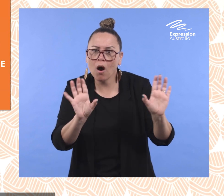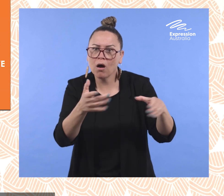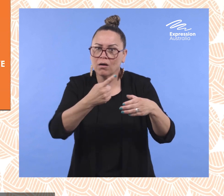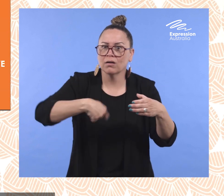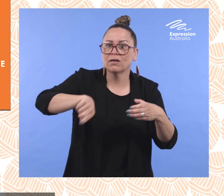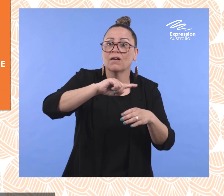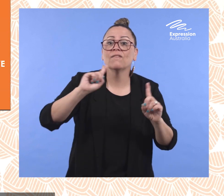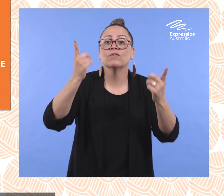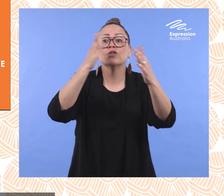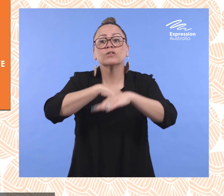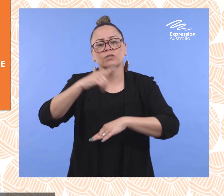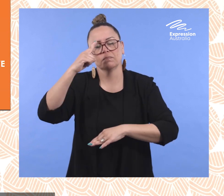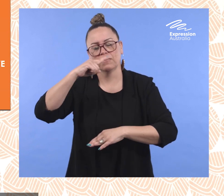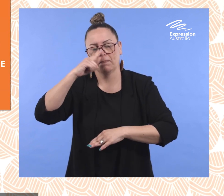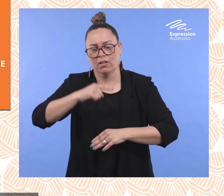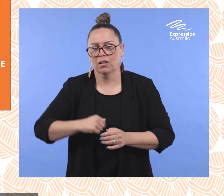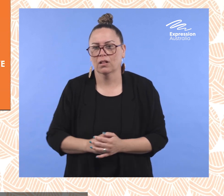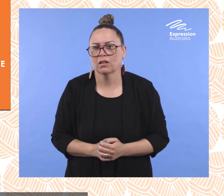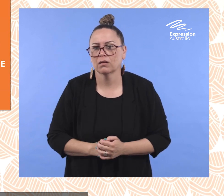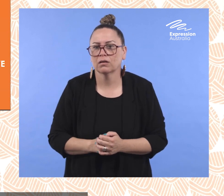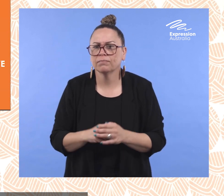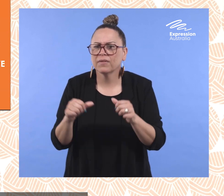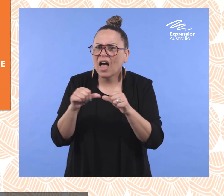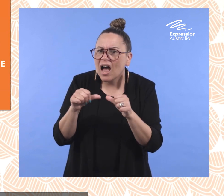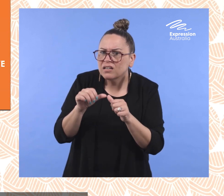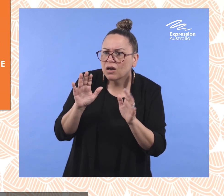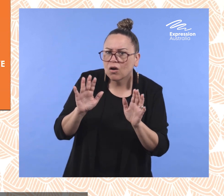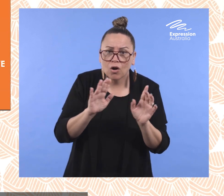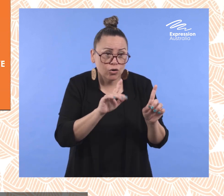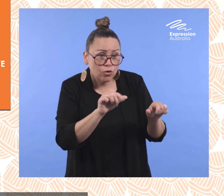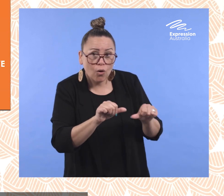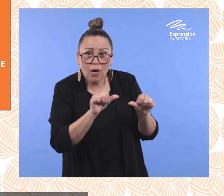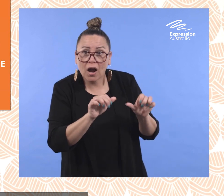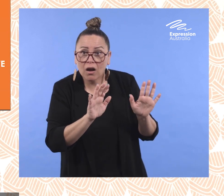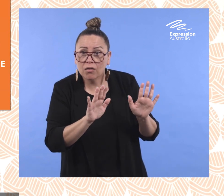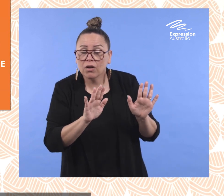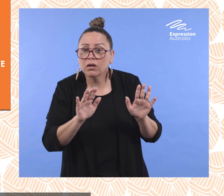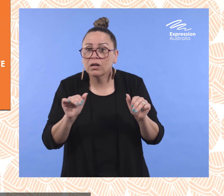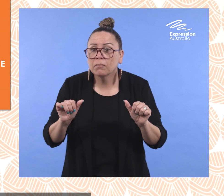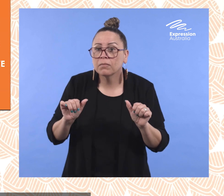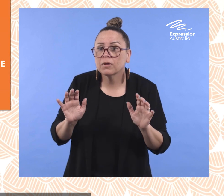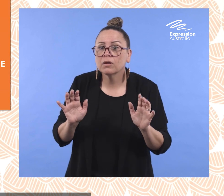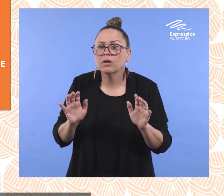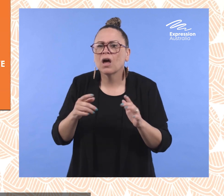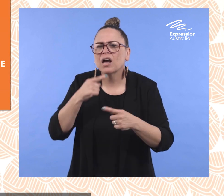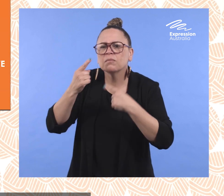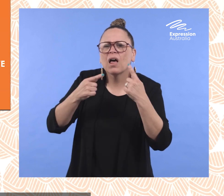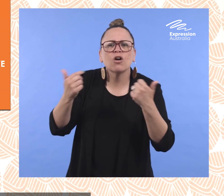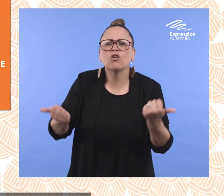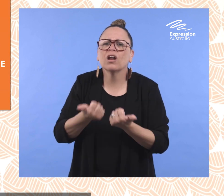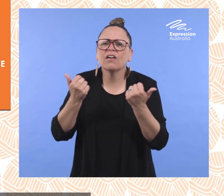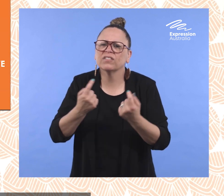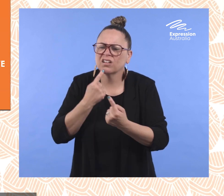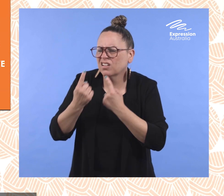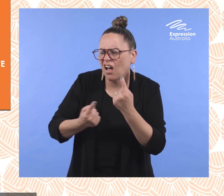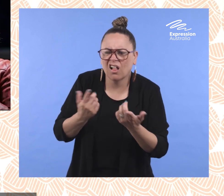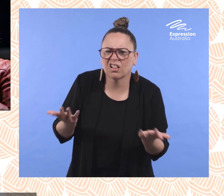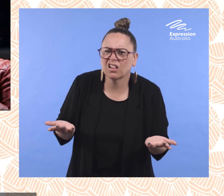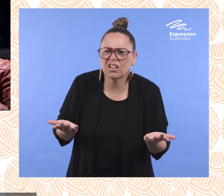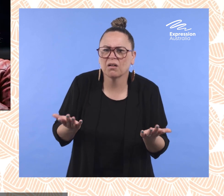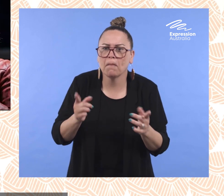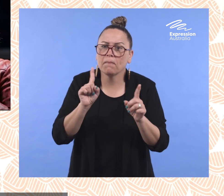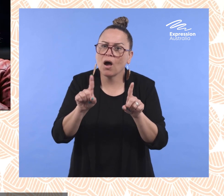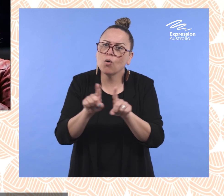representative of Indigenous people. Aunty Munya, just go back. You haven't finished that. Yeah. Oh, I'm going to go into the not enough detail in a